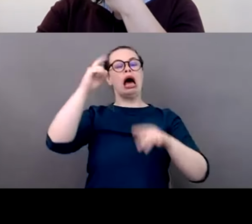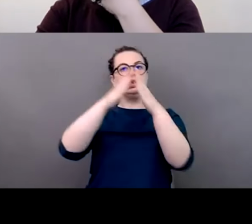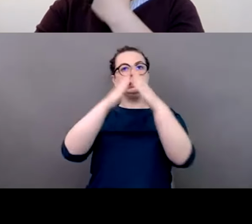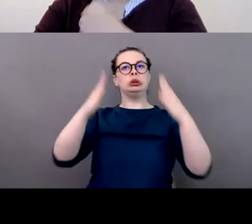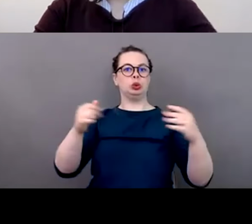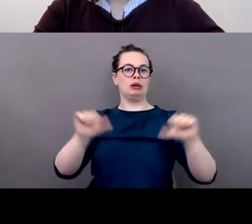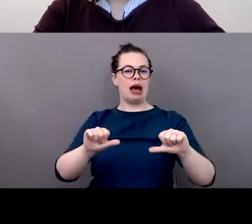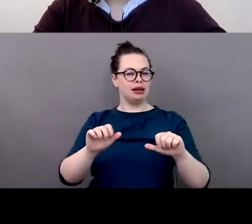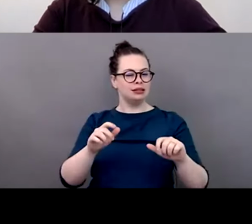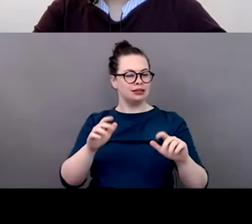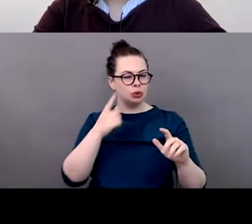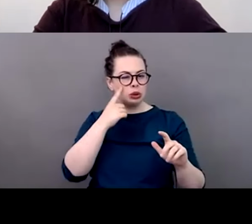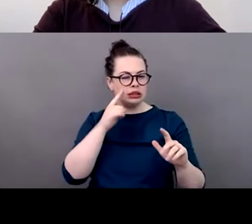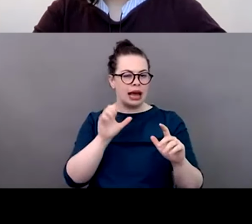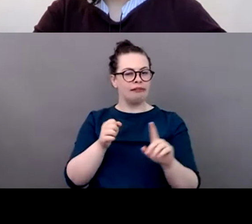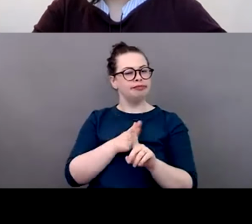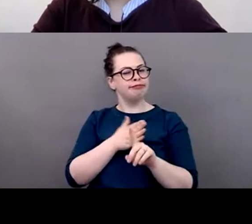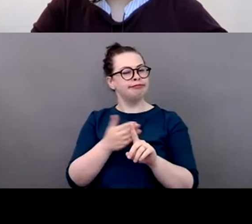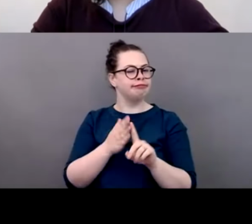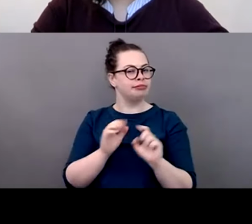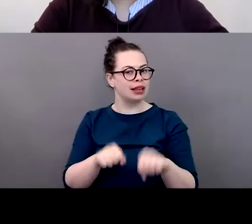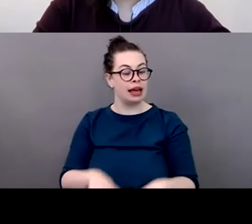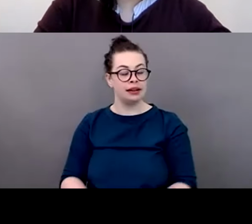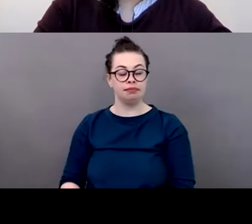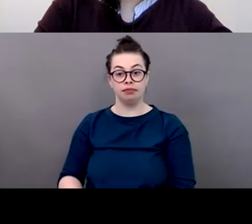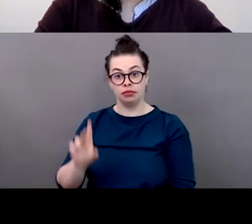And Dragana, you have something to add?